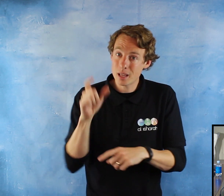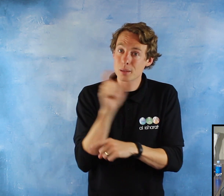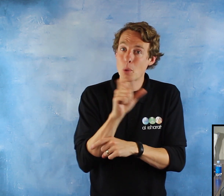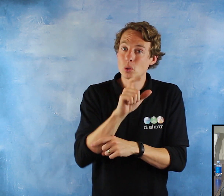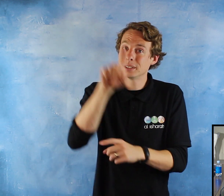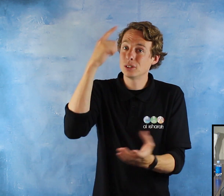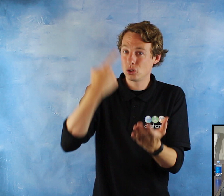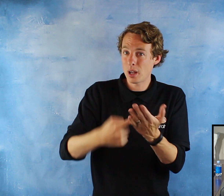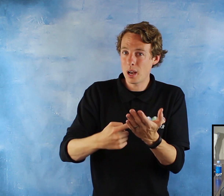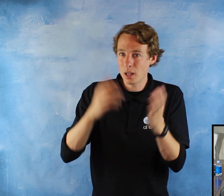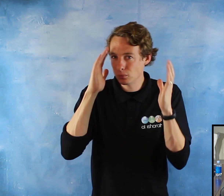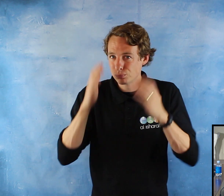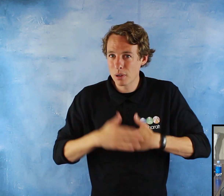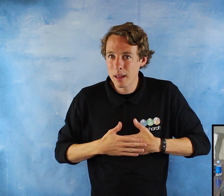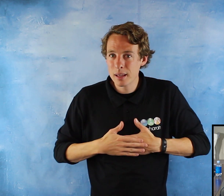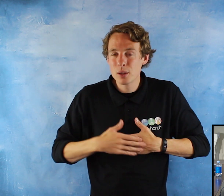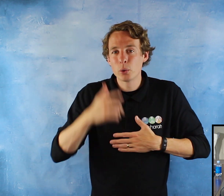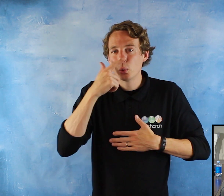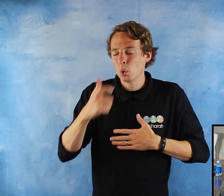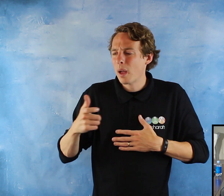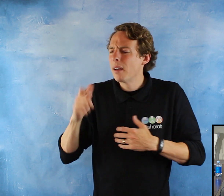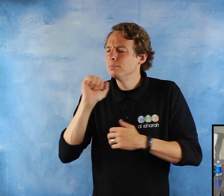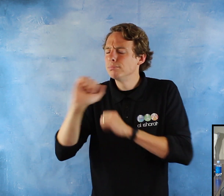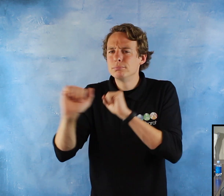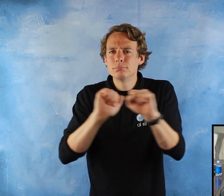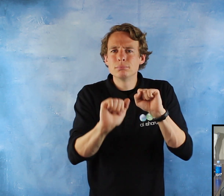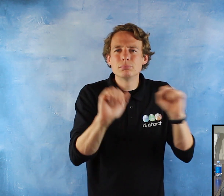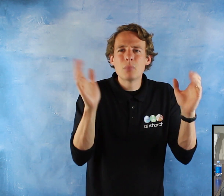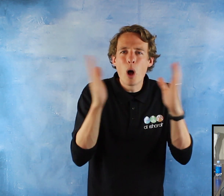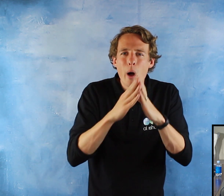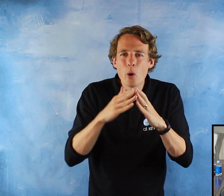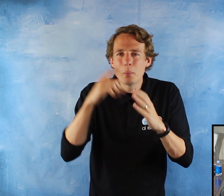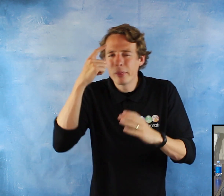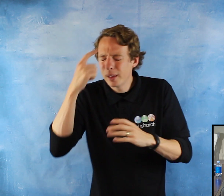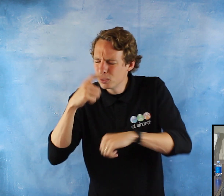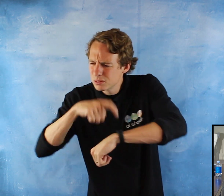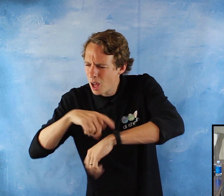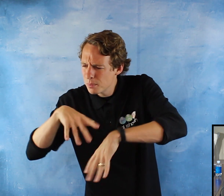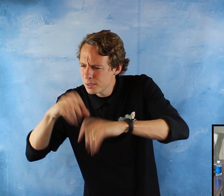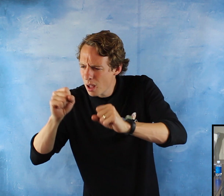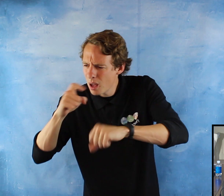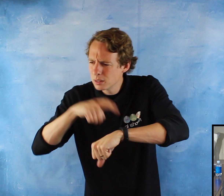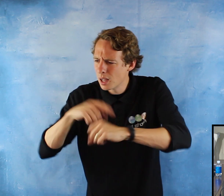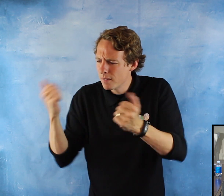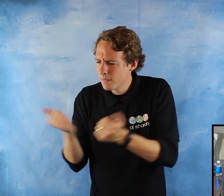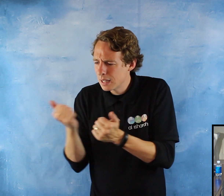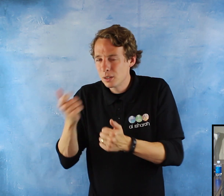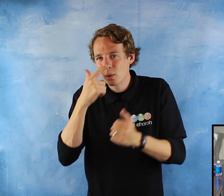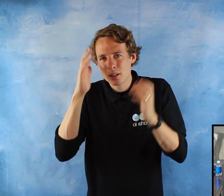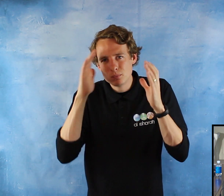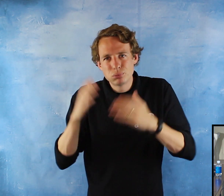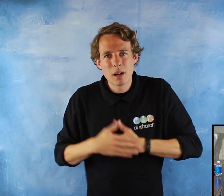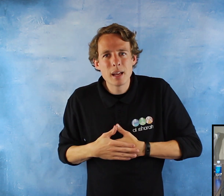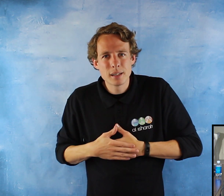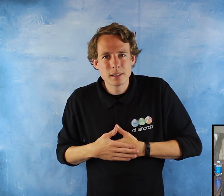after, look at the time when it is starting, and look at the time when it is finishing. Prophet sallallahu alaihi wasallam said, continue in your salah